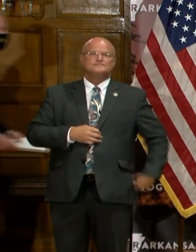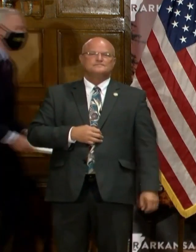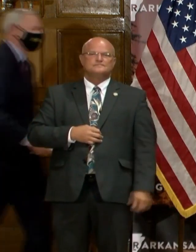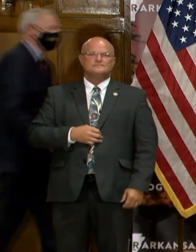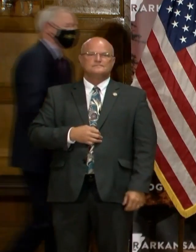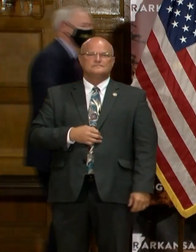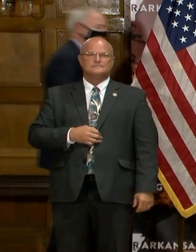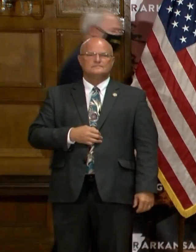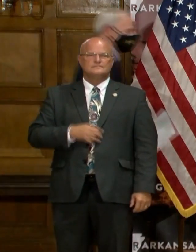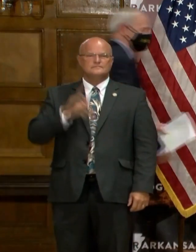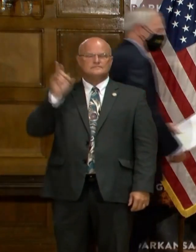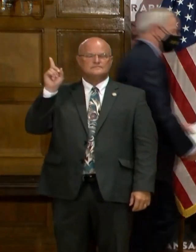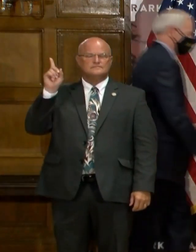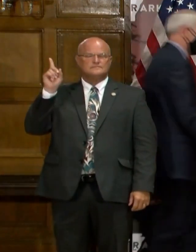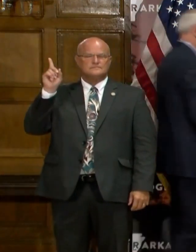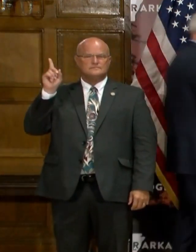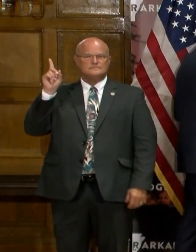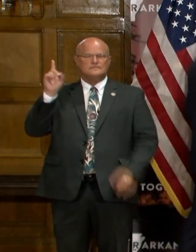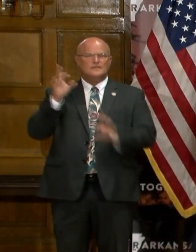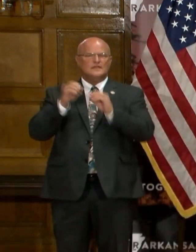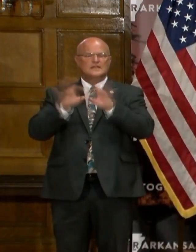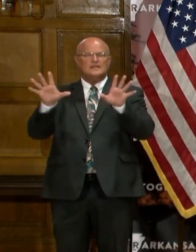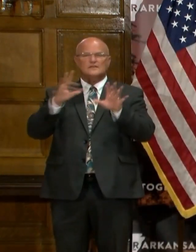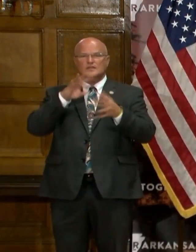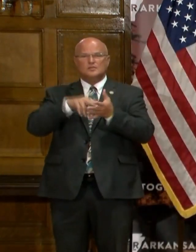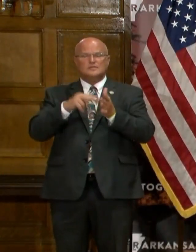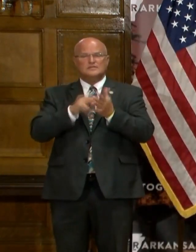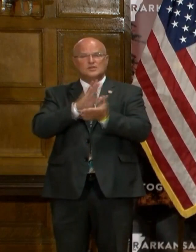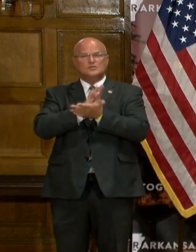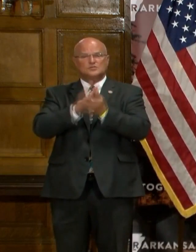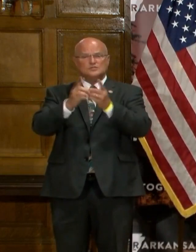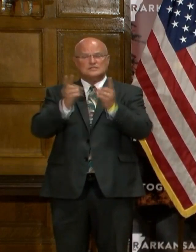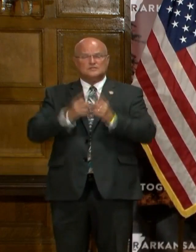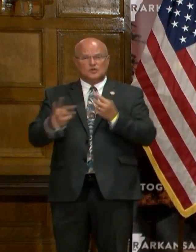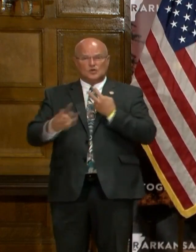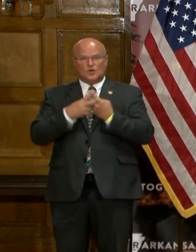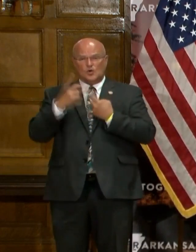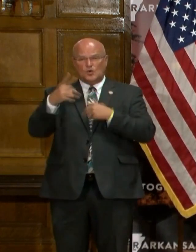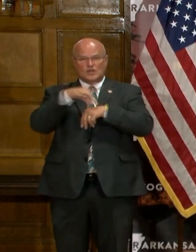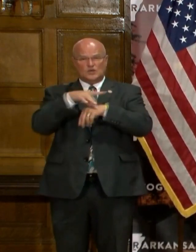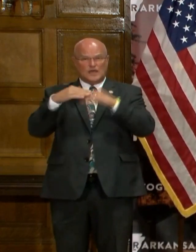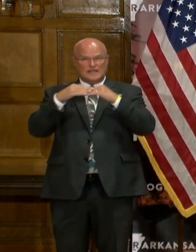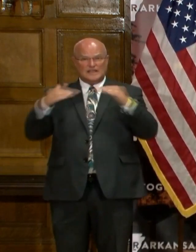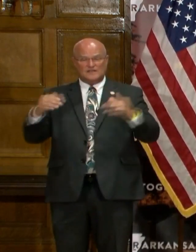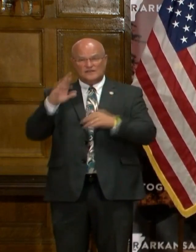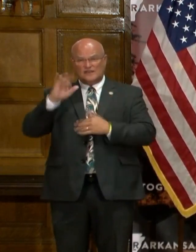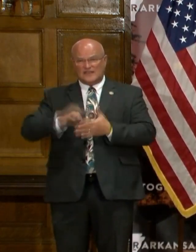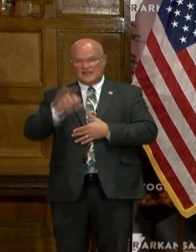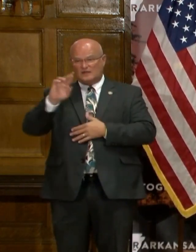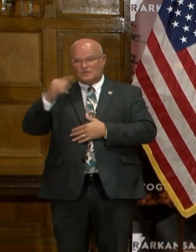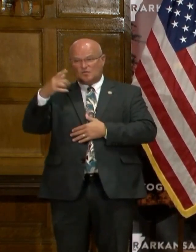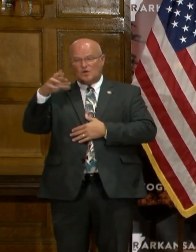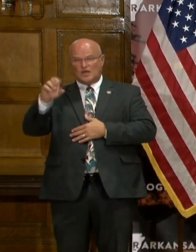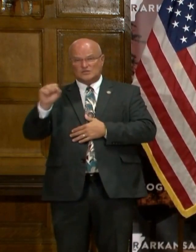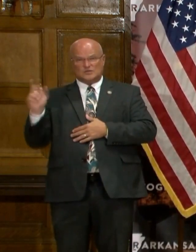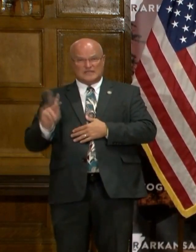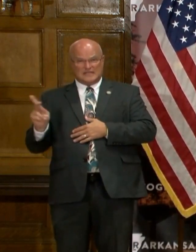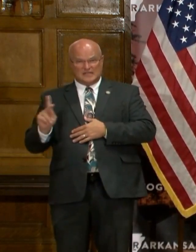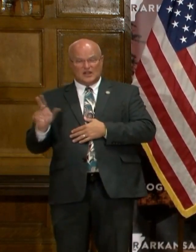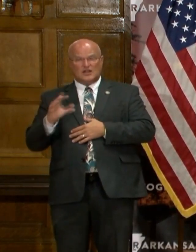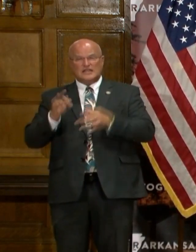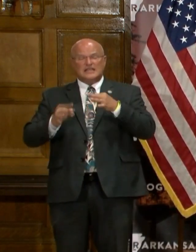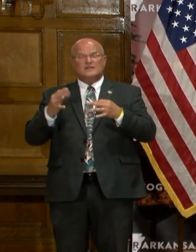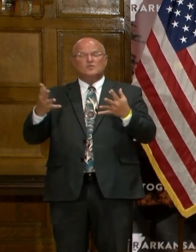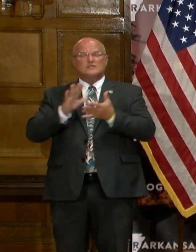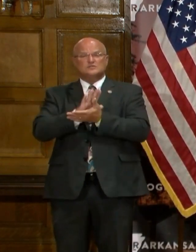Just to clarify, Dr. Pfeffer, you mentioned that a school district is quarantining a grade level. Is that the Rogers School District with kindergarten? And if